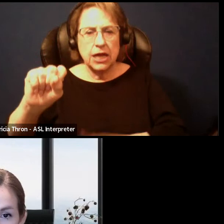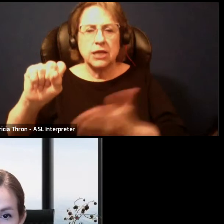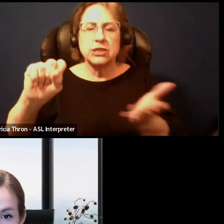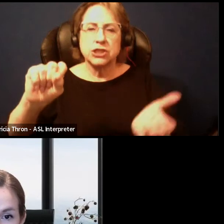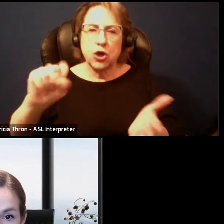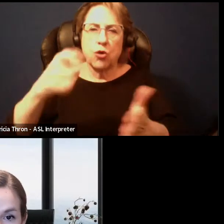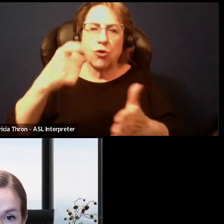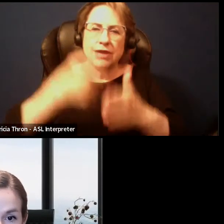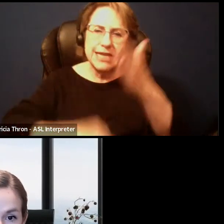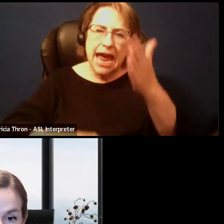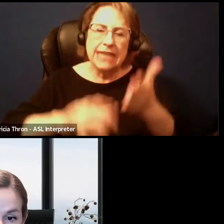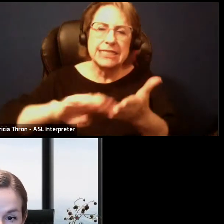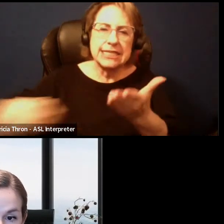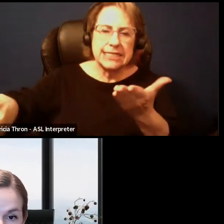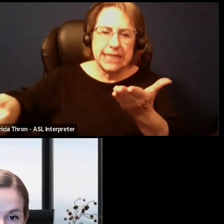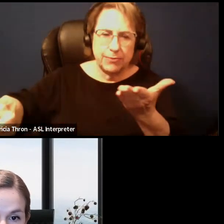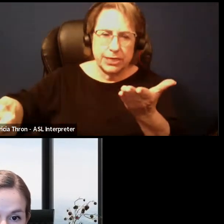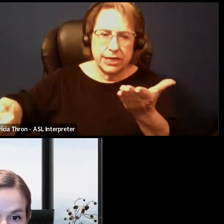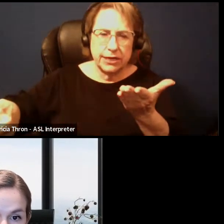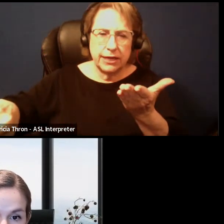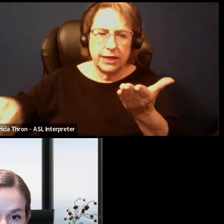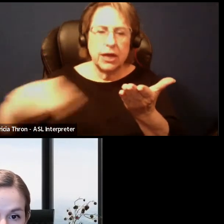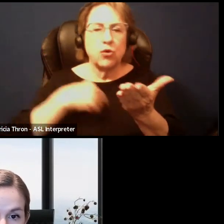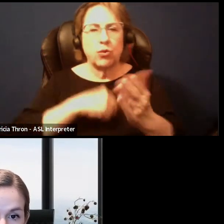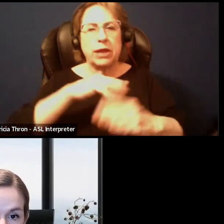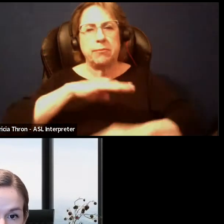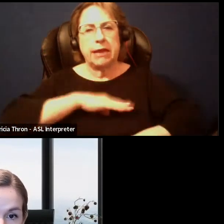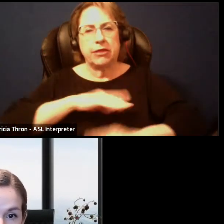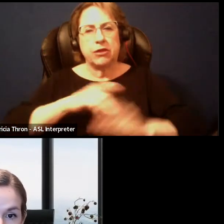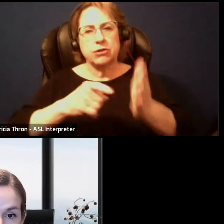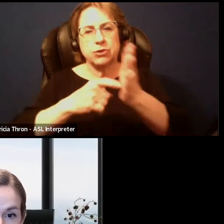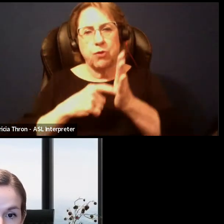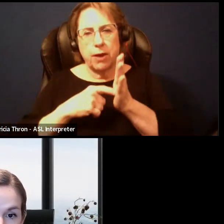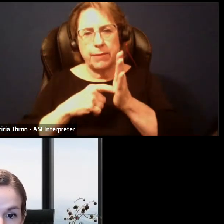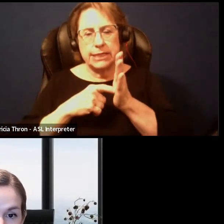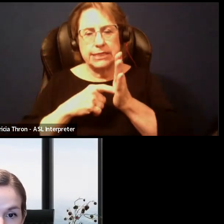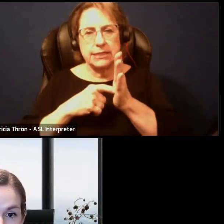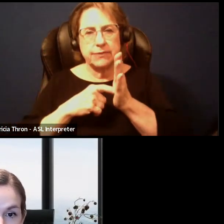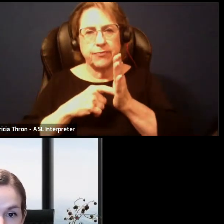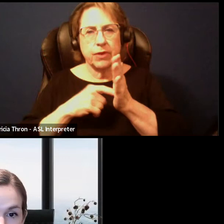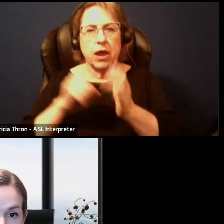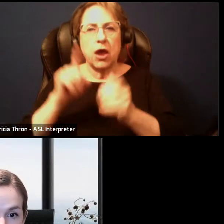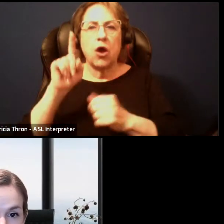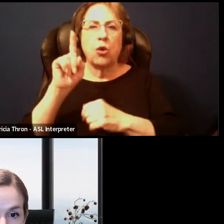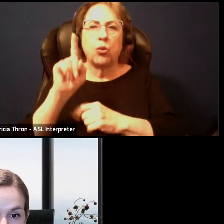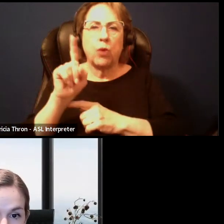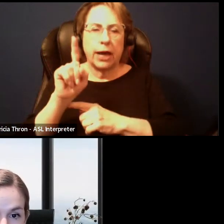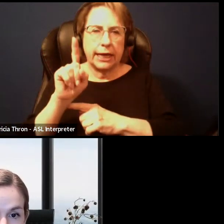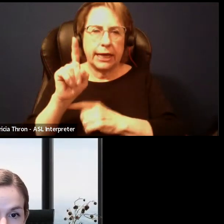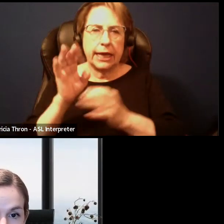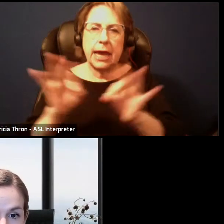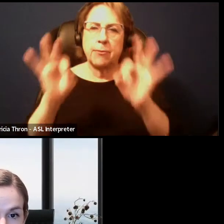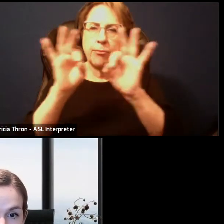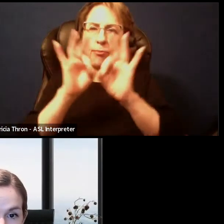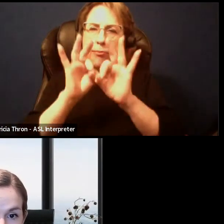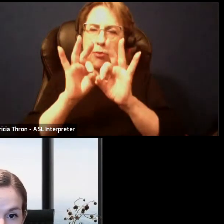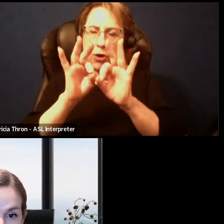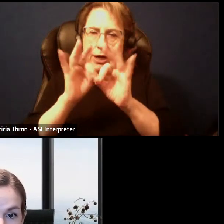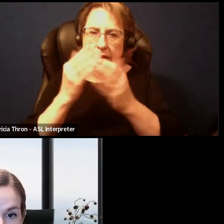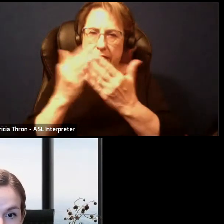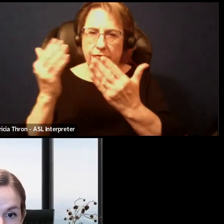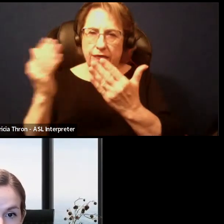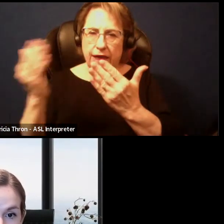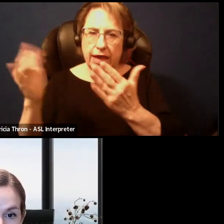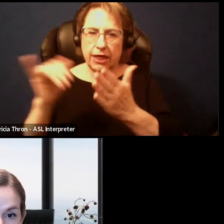to be tax exempt, and we meet those requirements. One important note that